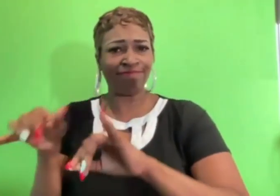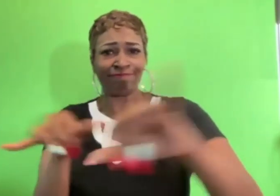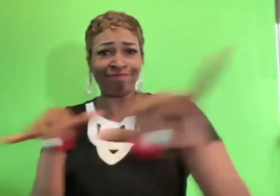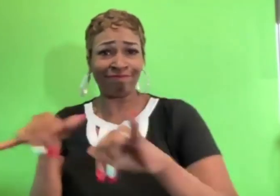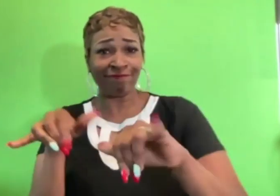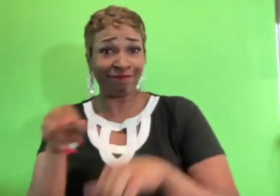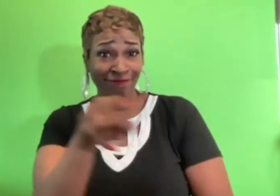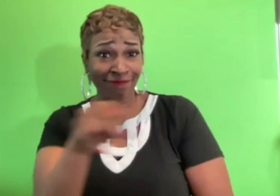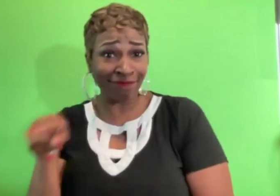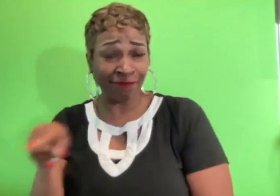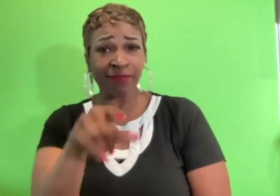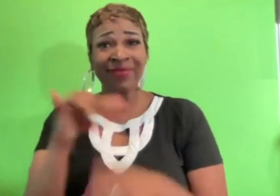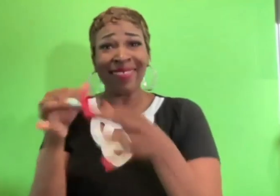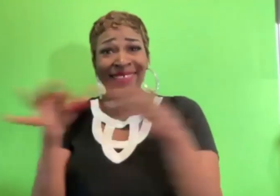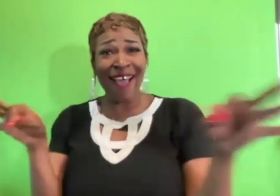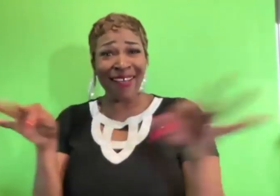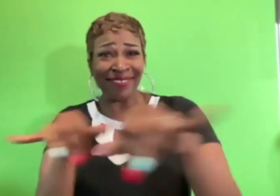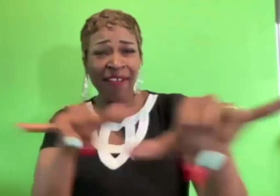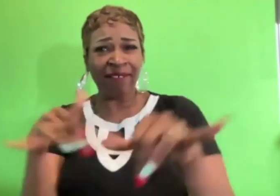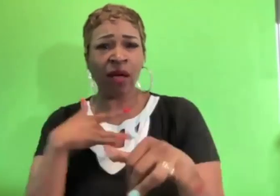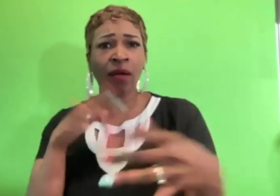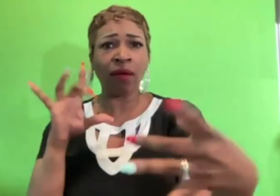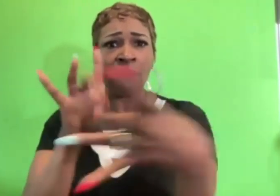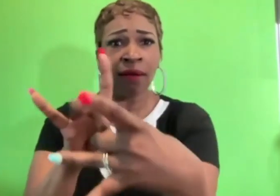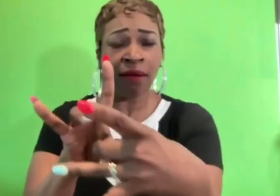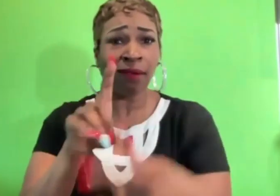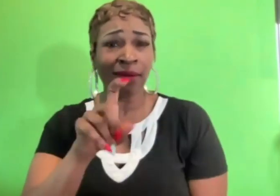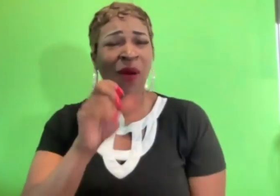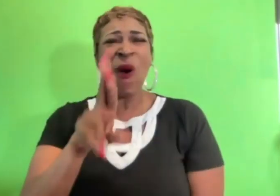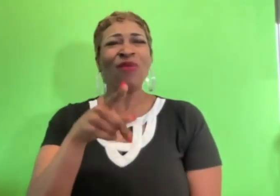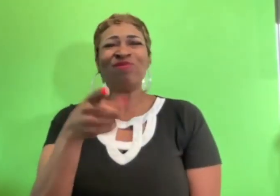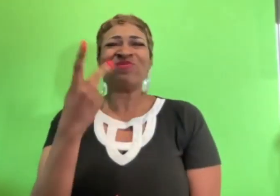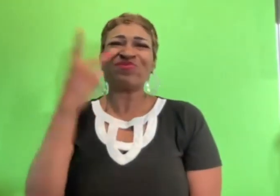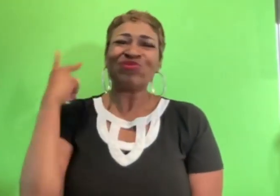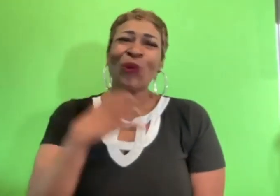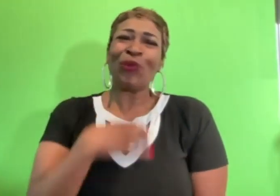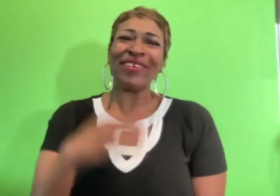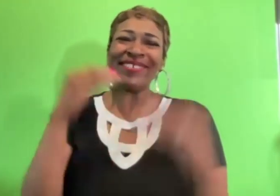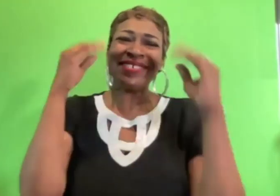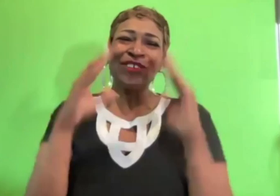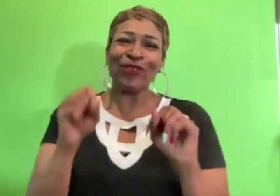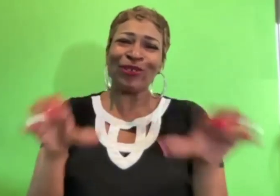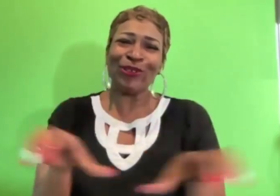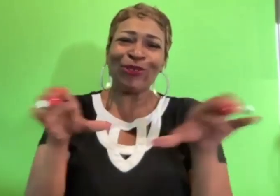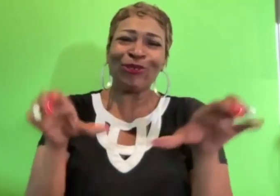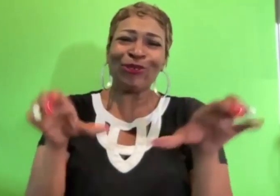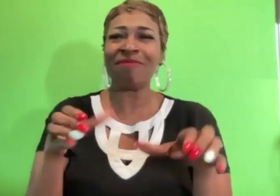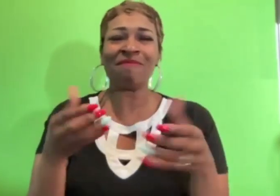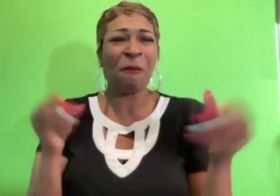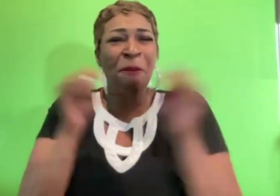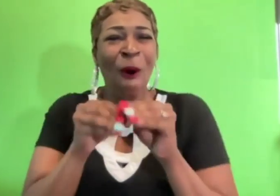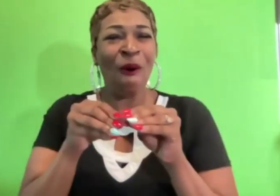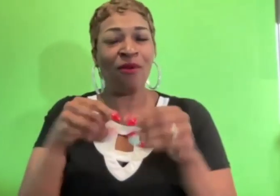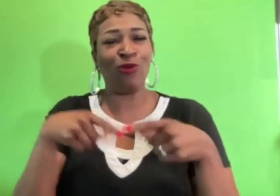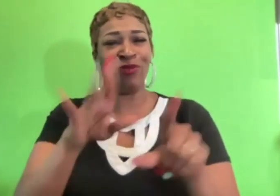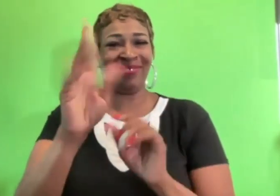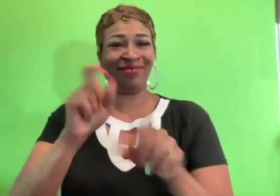education, did you have any teachers who looked like you, who had language like you, Or did you wish that you had